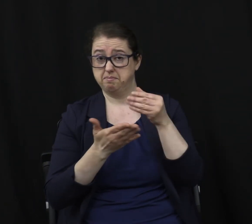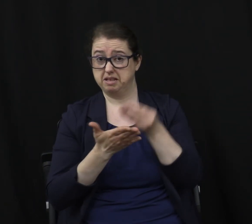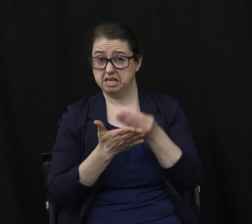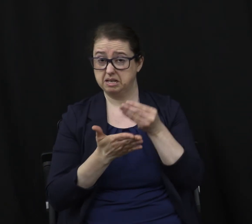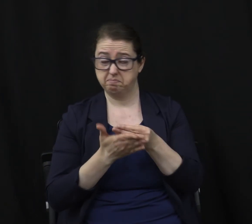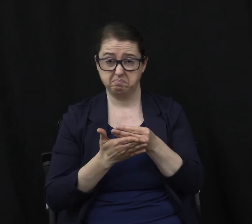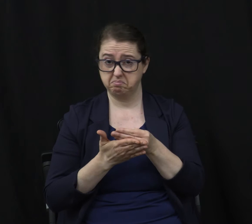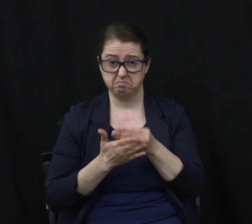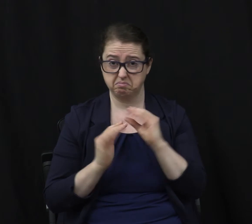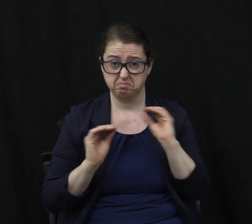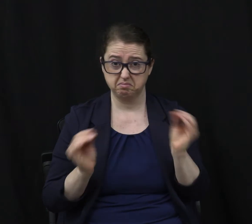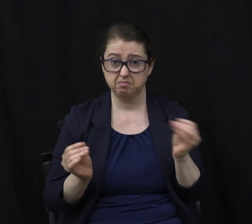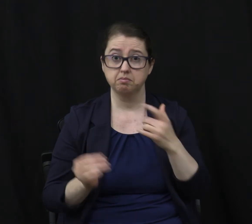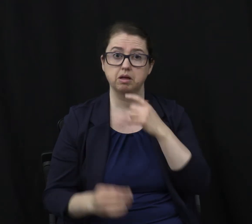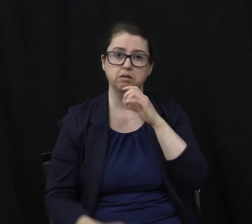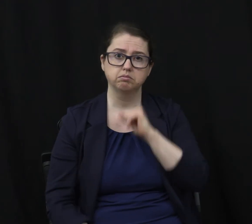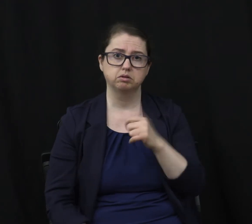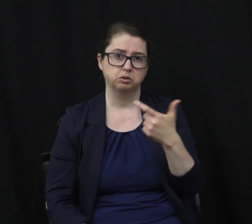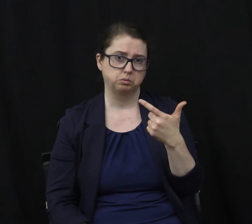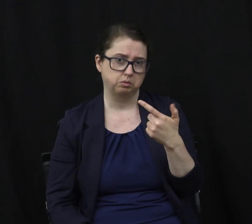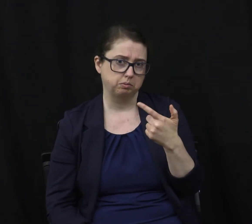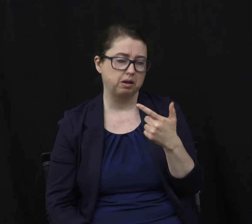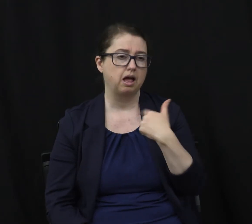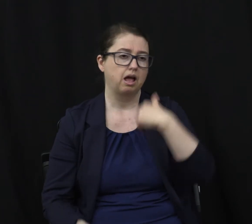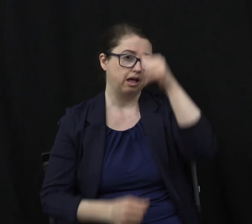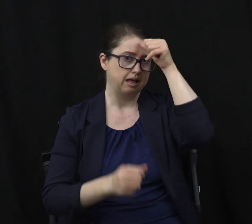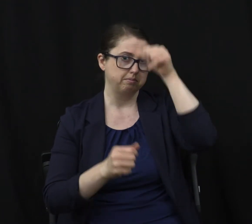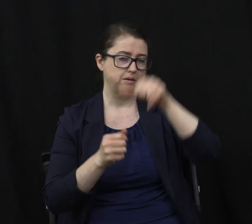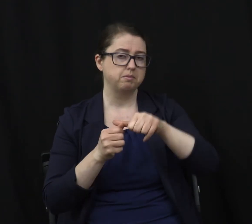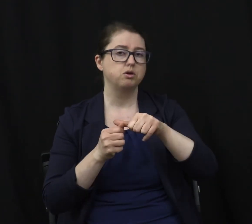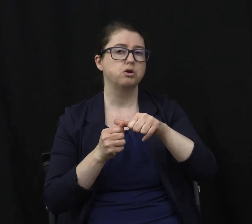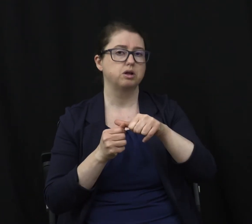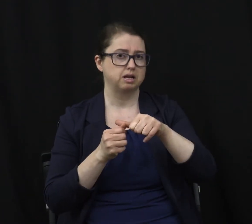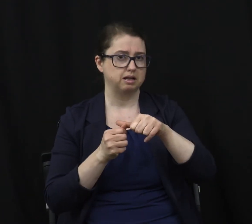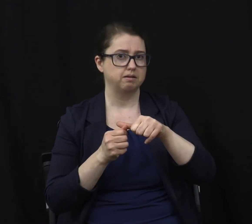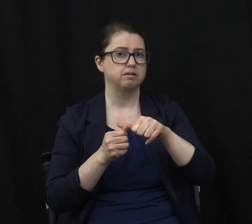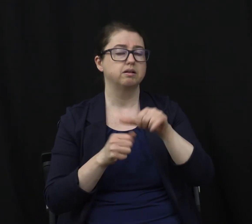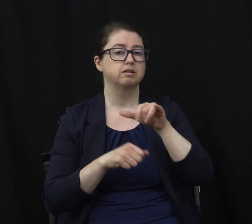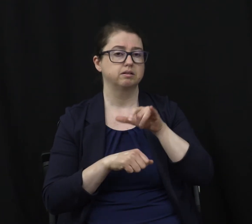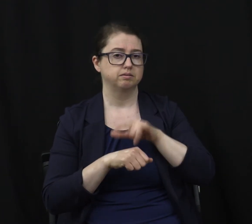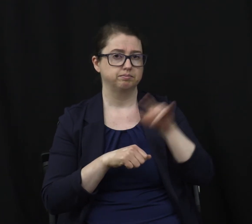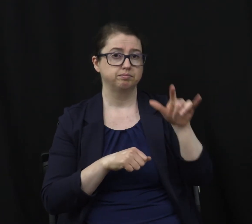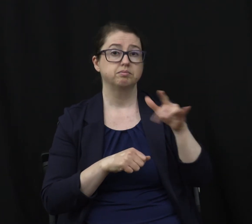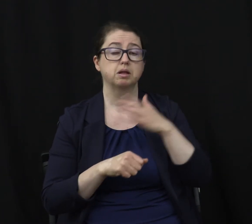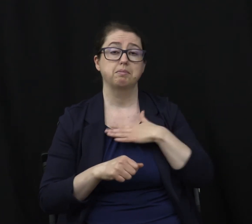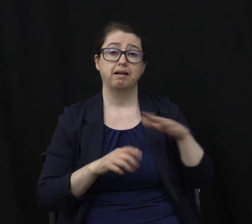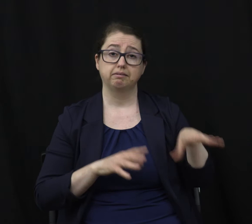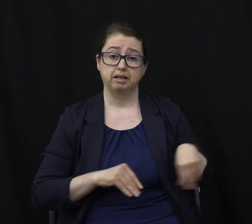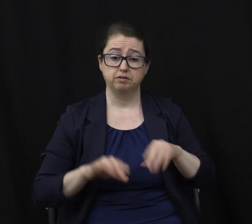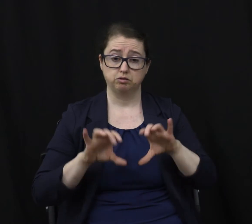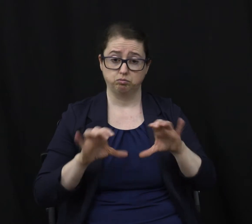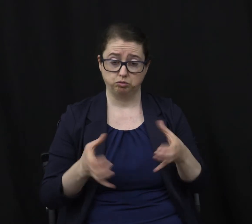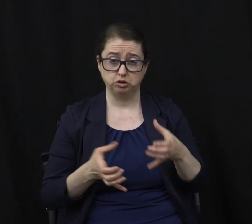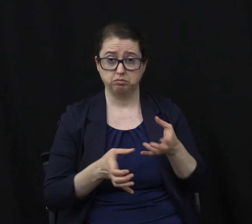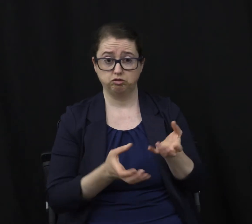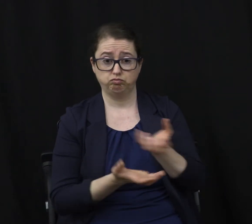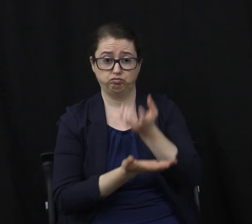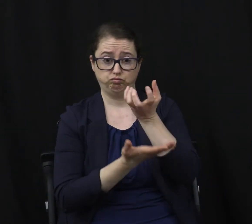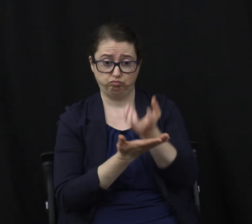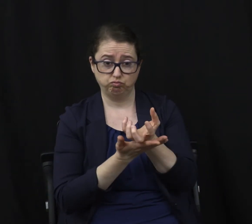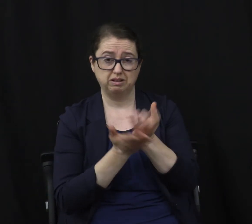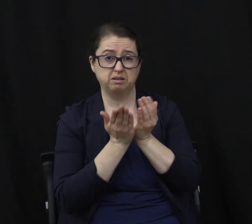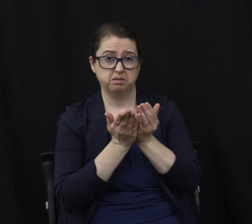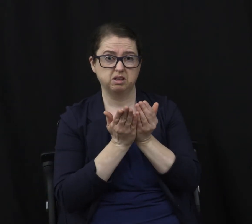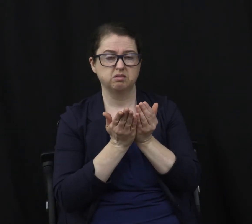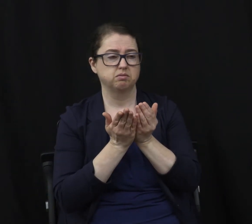I remember walking onto the aircraft carrier that my squadron was attached to. We were about to leave for a 6-month deployment to the